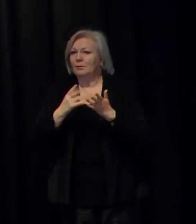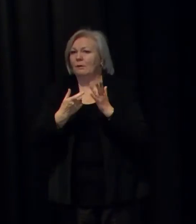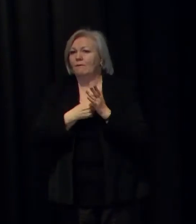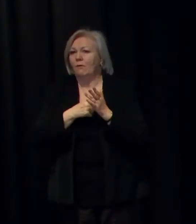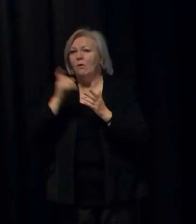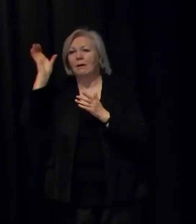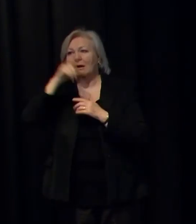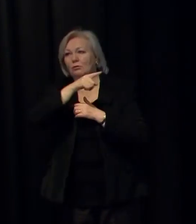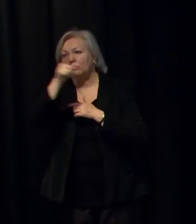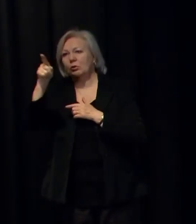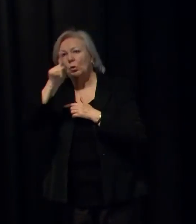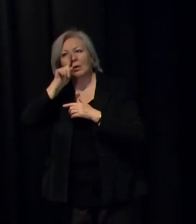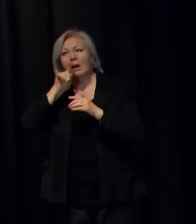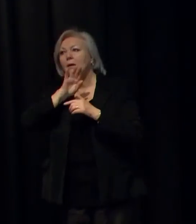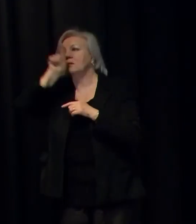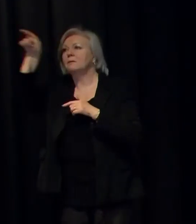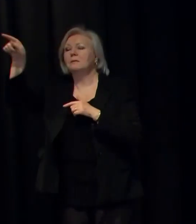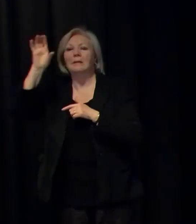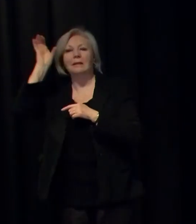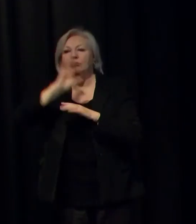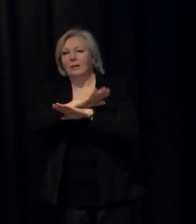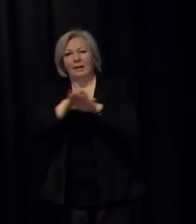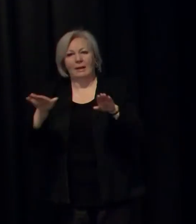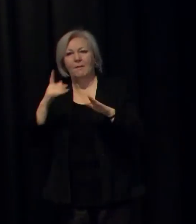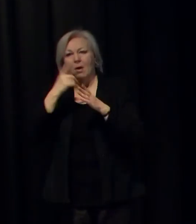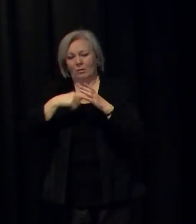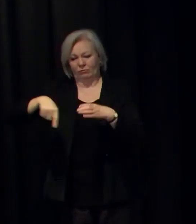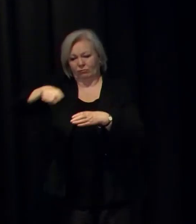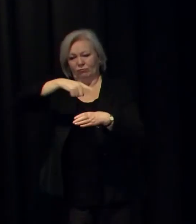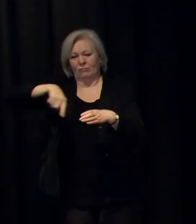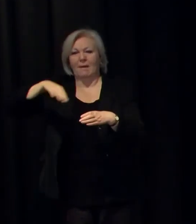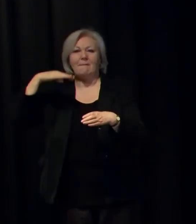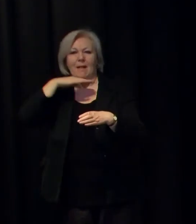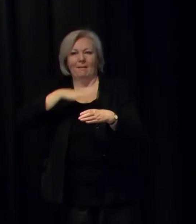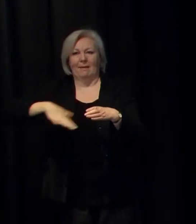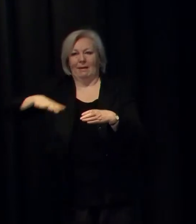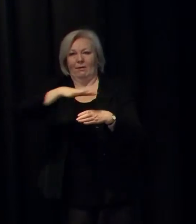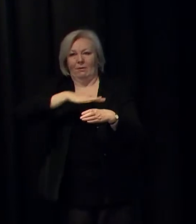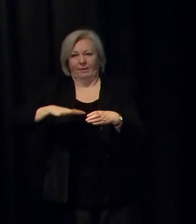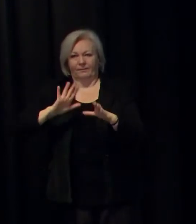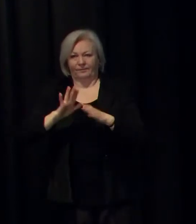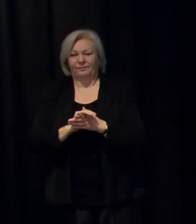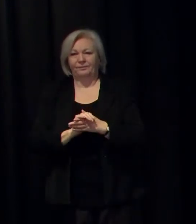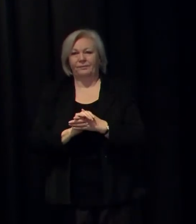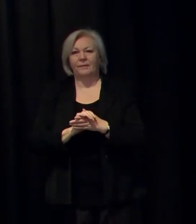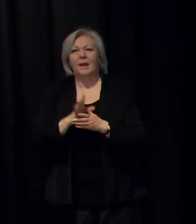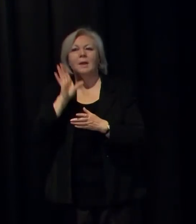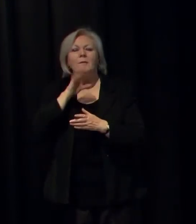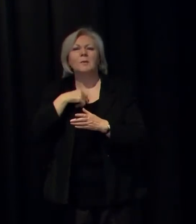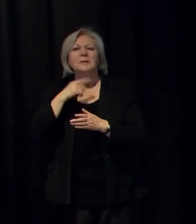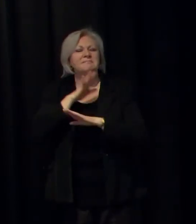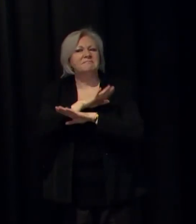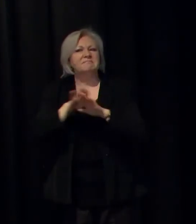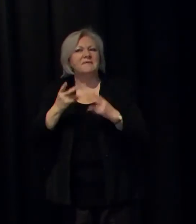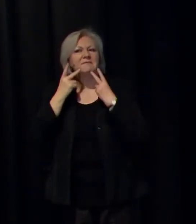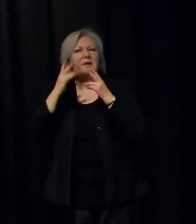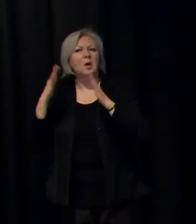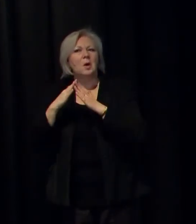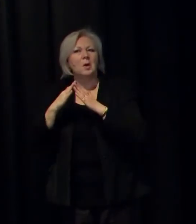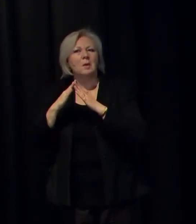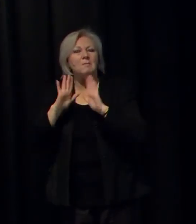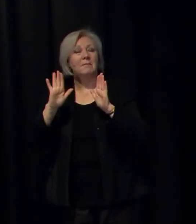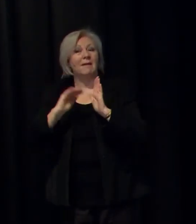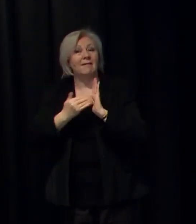enter regional Victoria at this time. Visitors to the home. We had proposed no visitors to the home, but we are